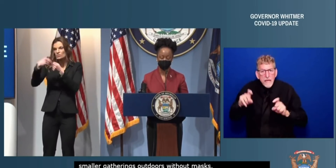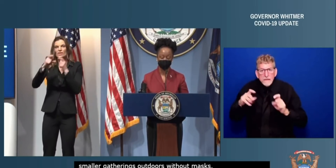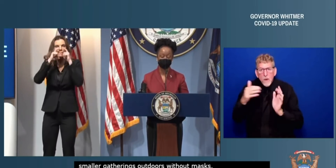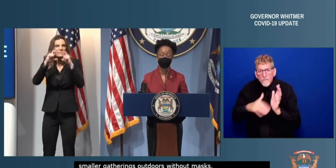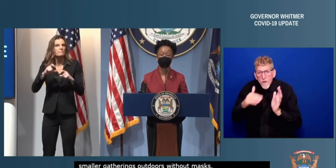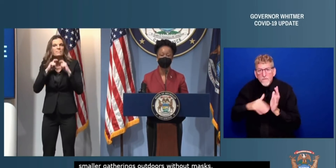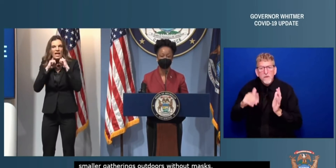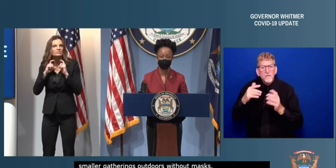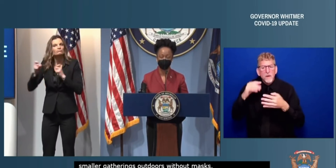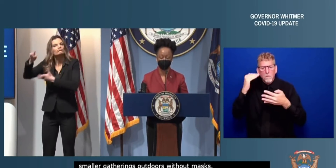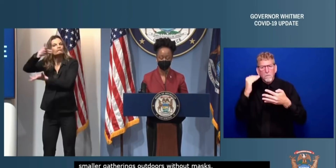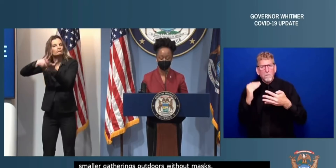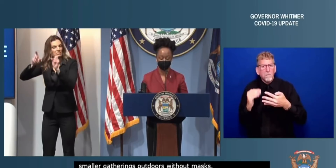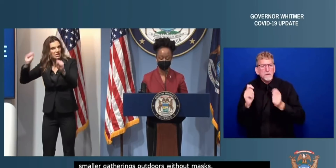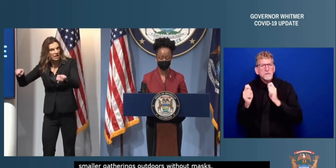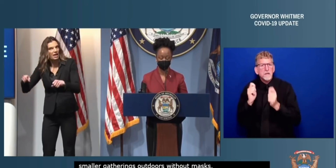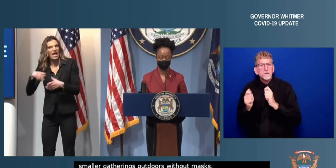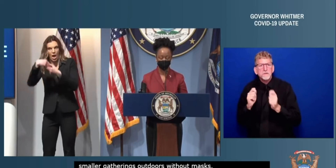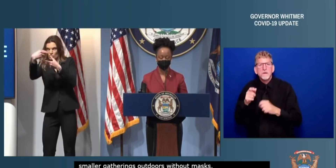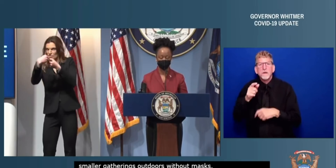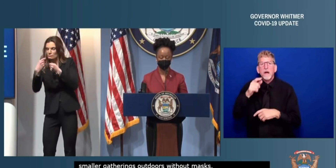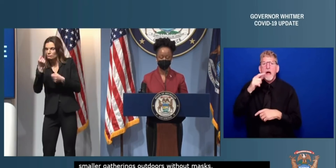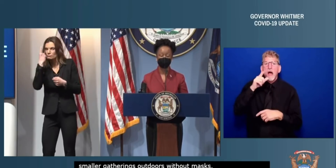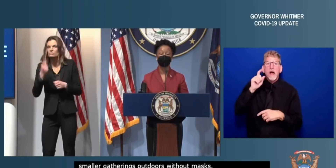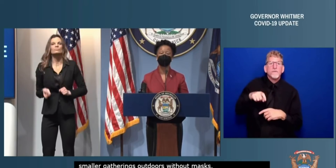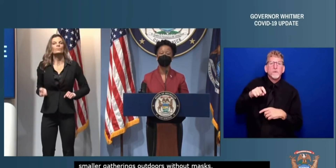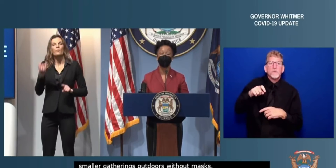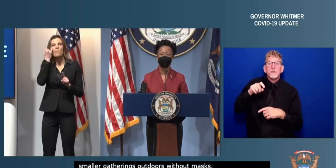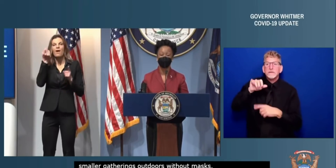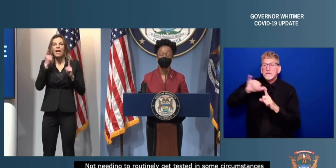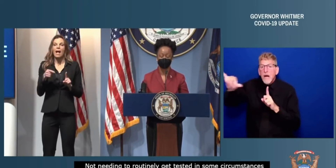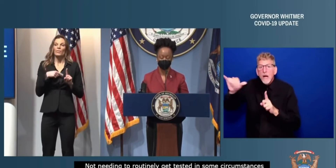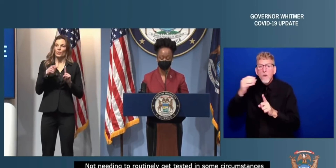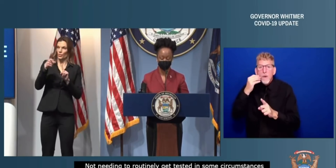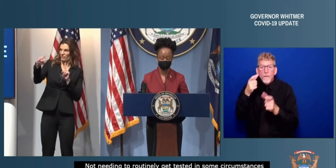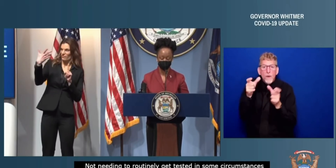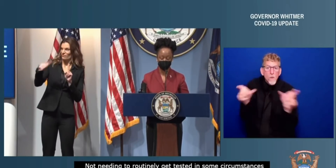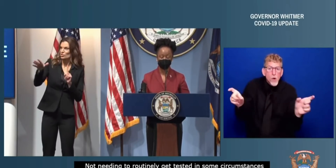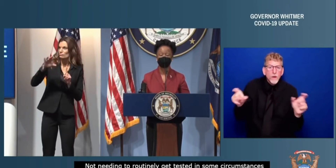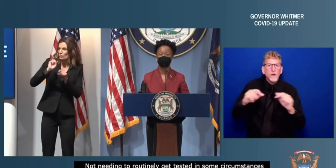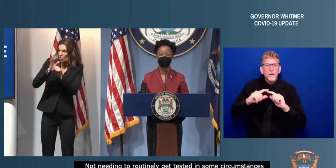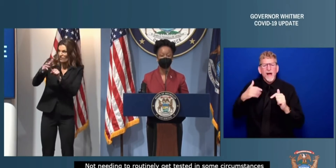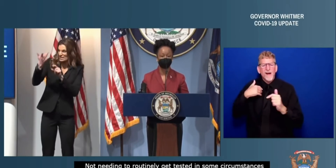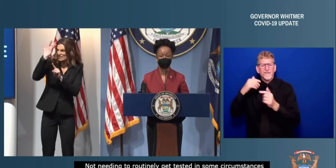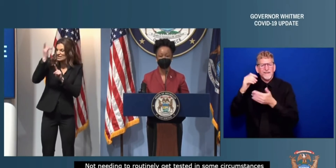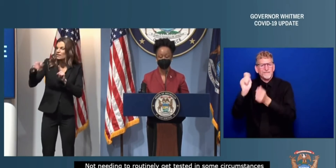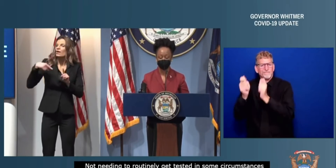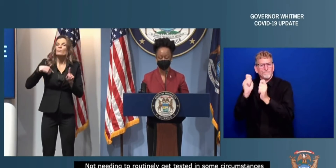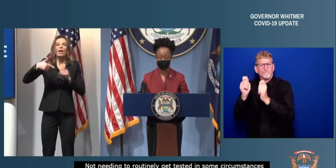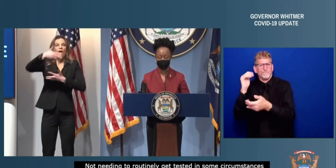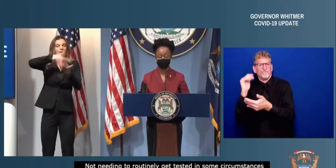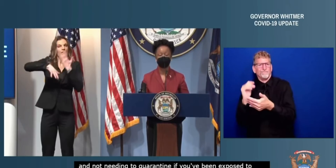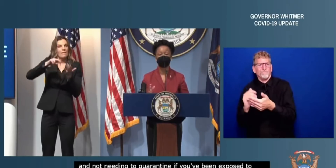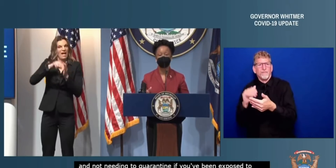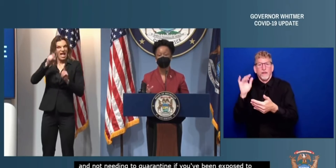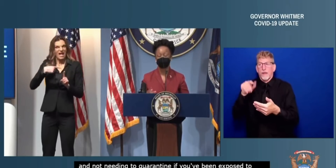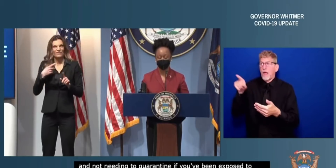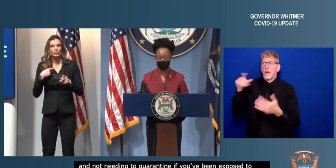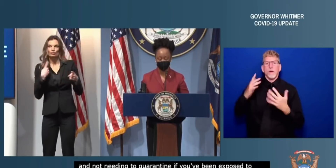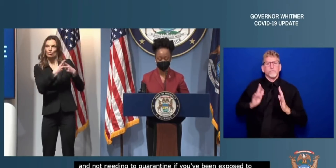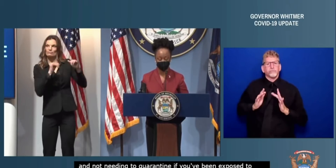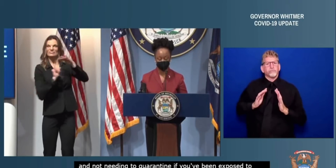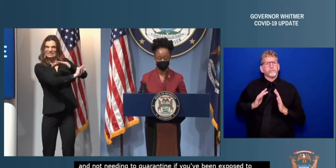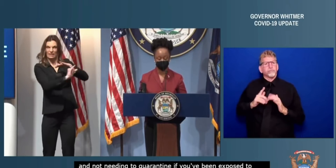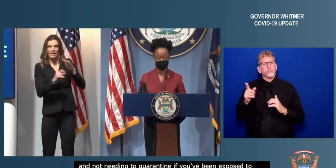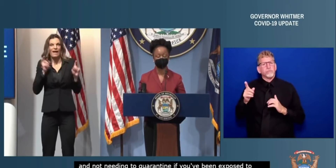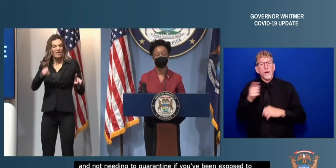quarantine if you've been exposed to someone with COVID-19. This is a big deal. Getting vaccinated means fewer days